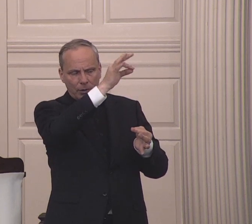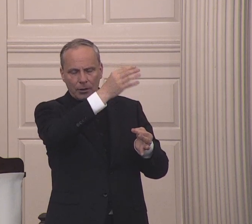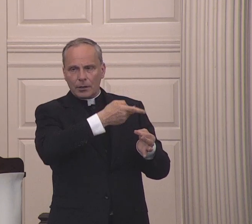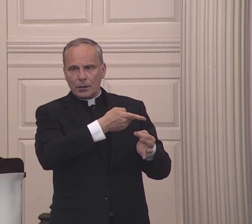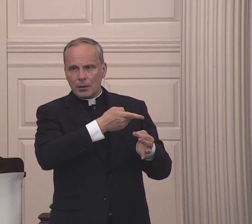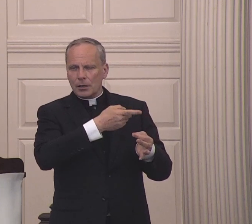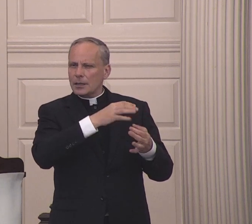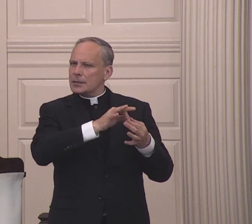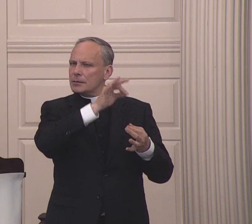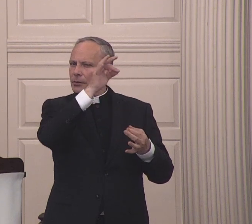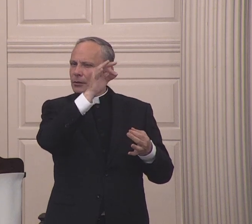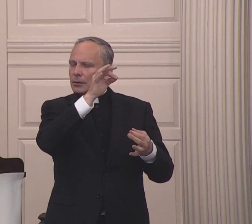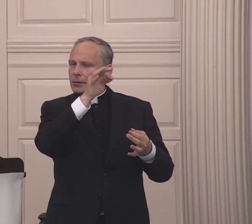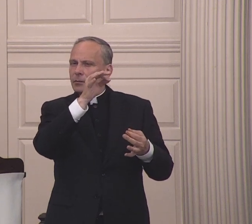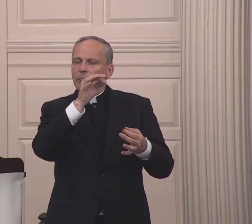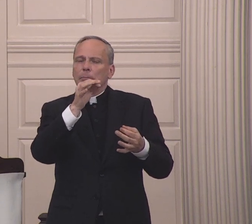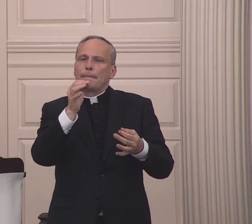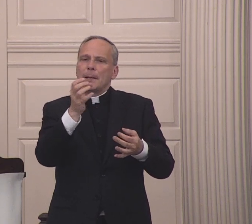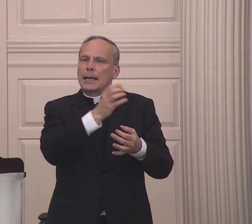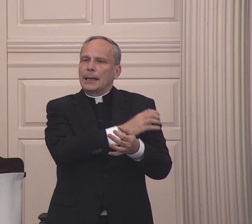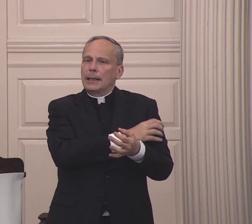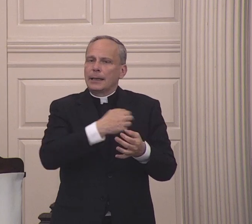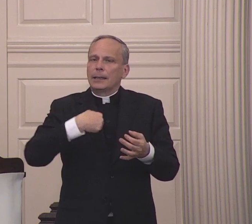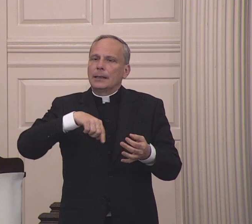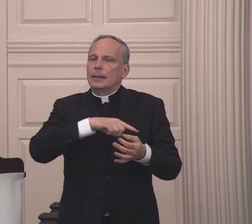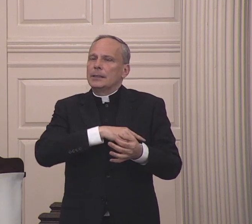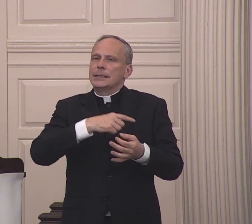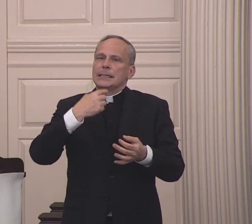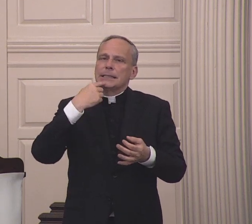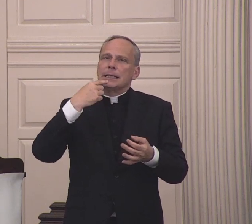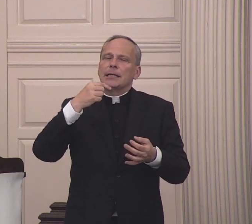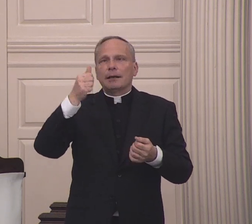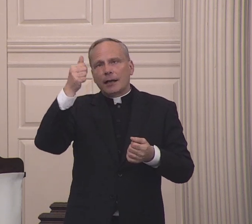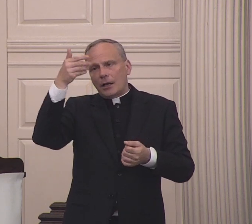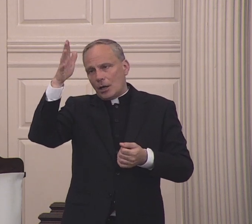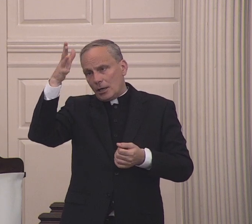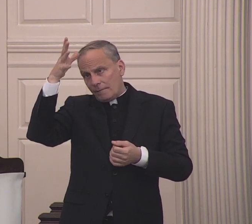The Spirit enables us to call God, Abba, our Father.